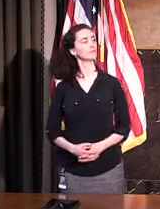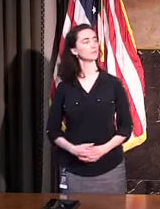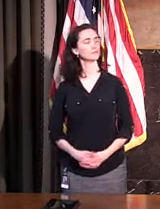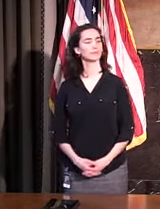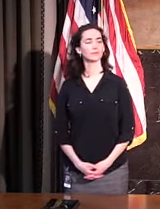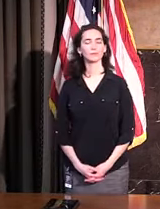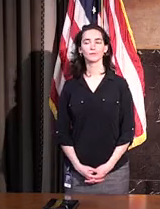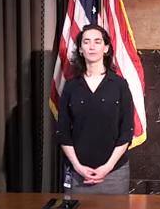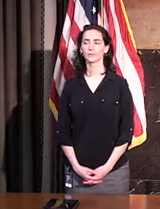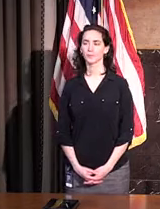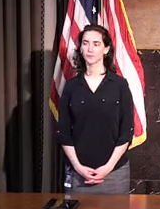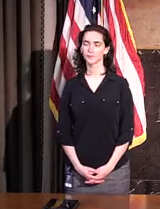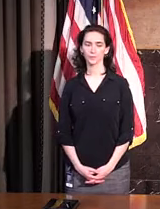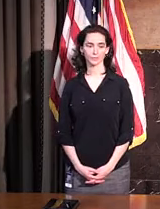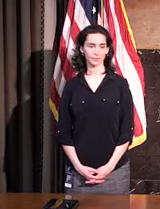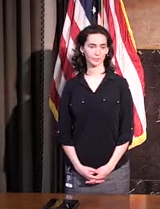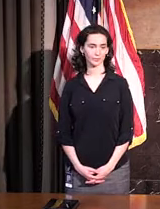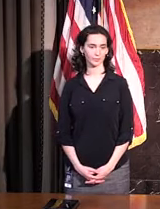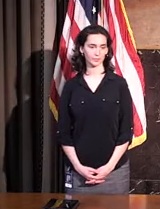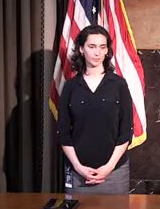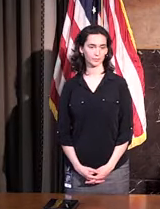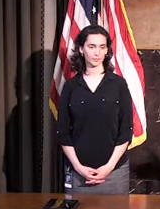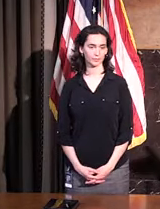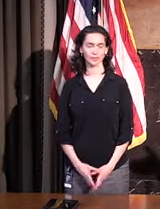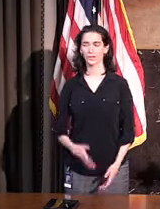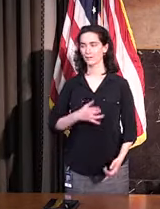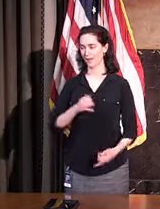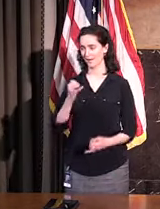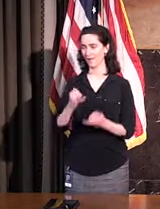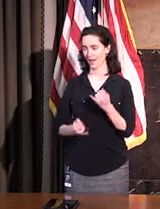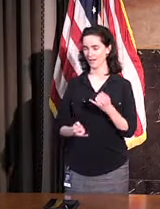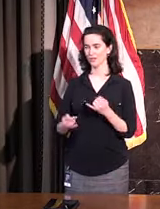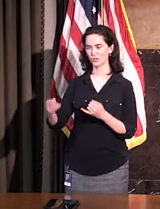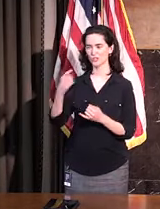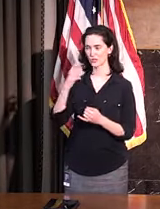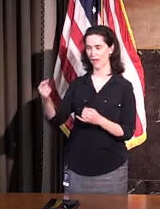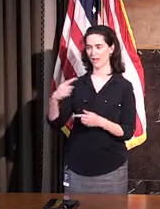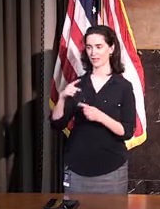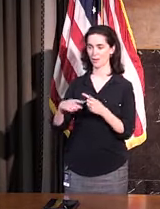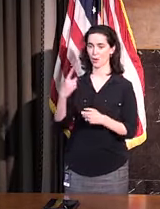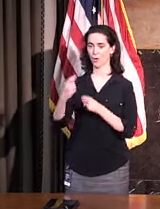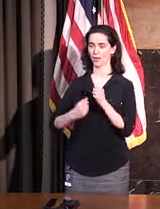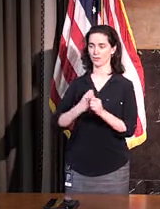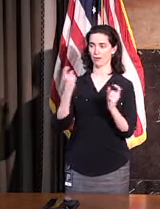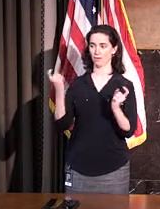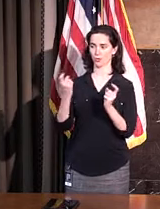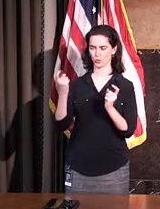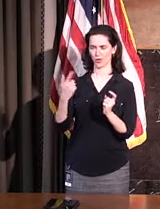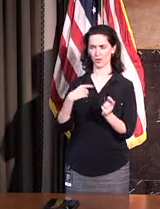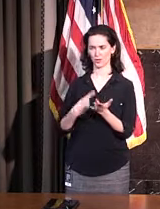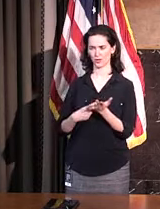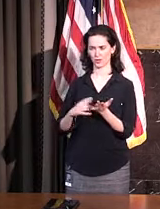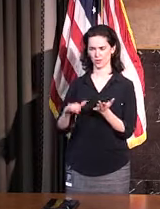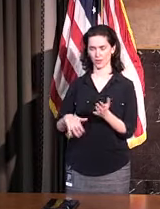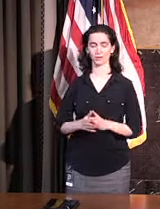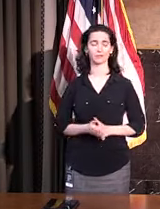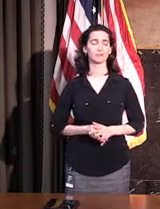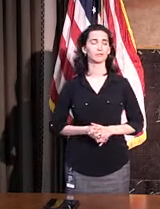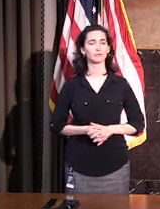In closing, just want to talk a little bit about that anniversary that you just asked about. So